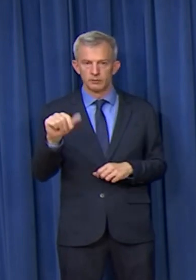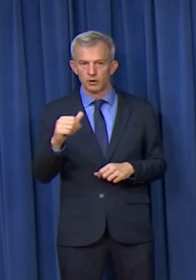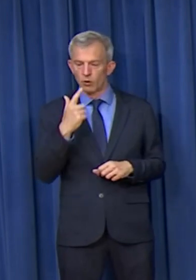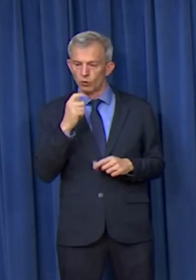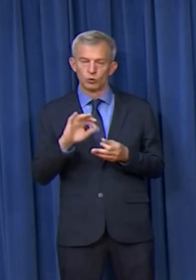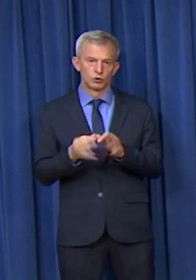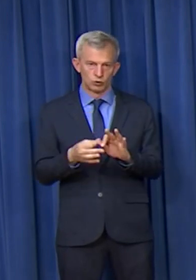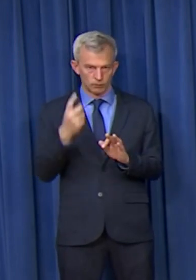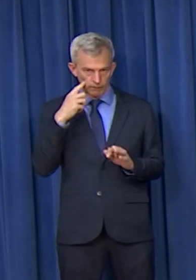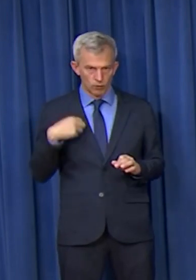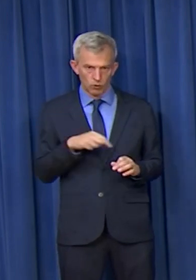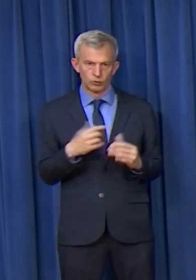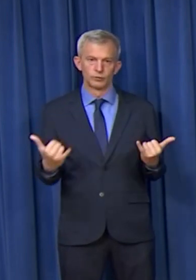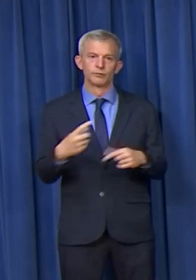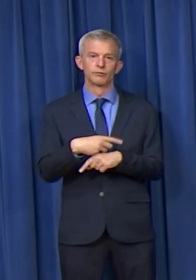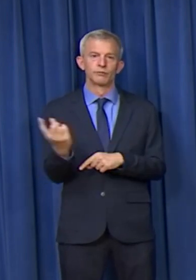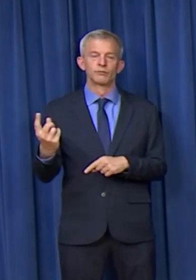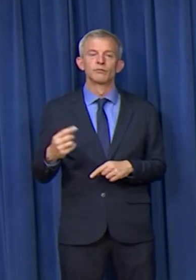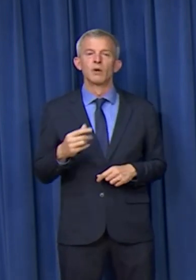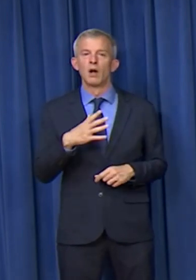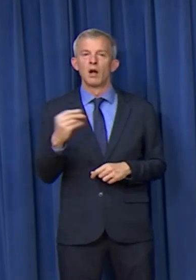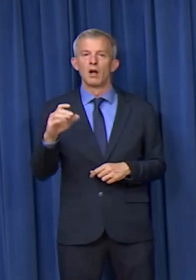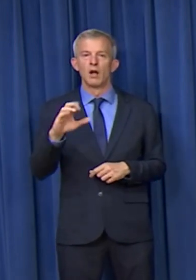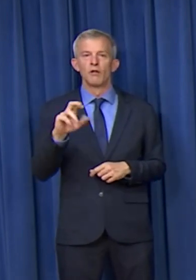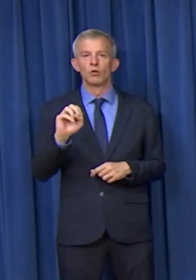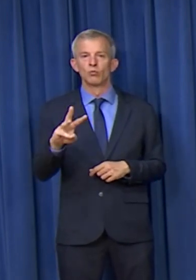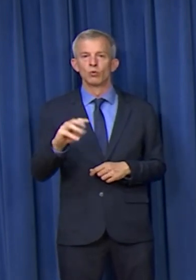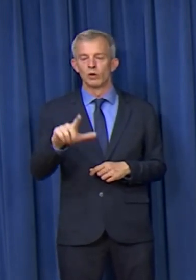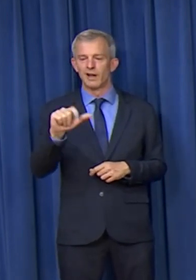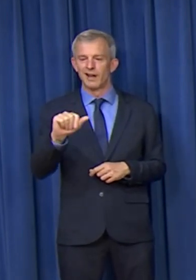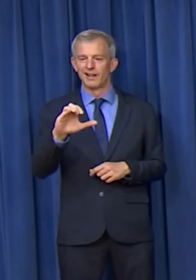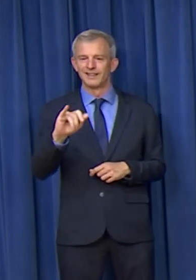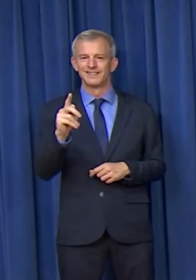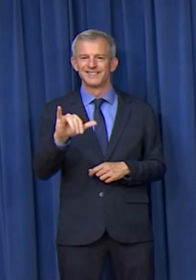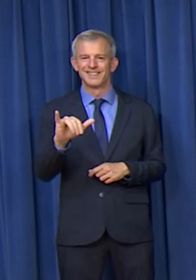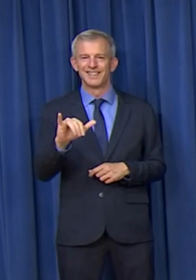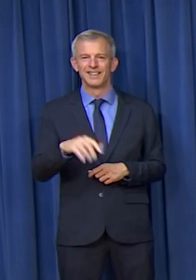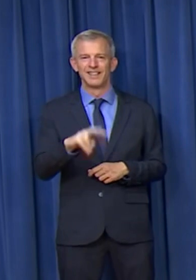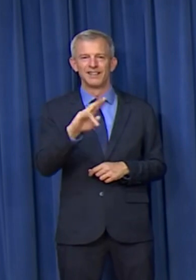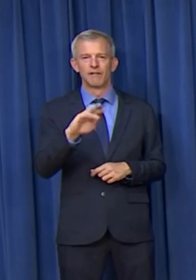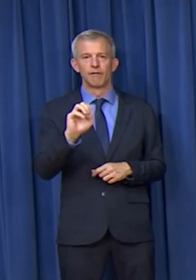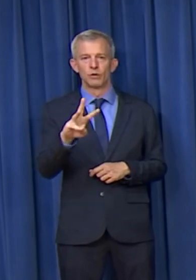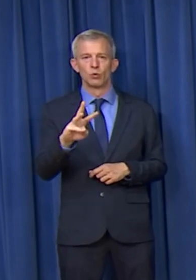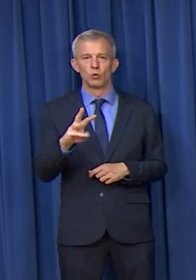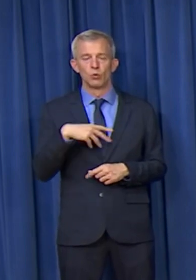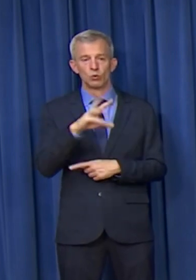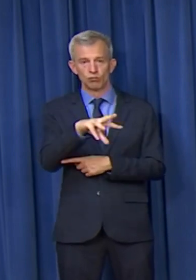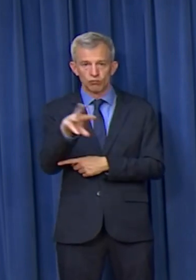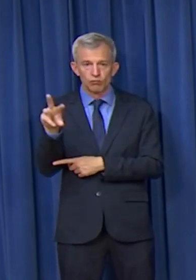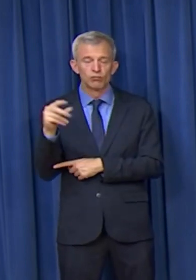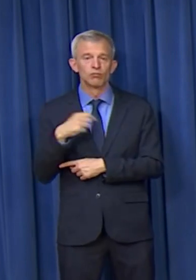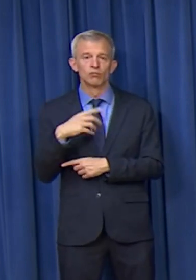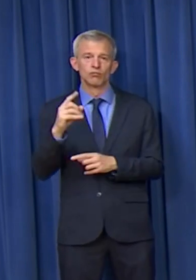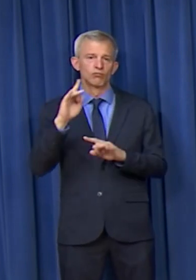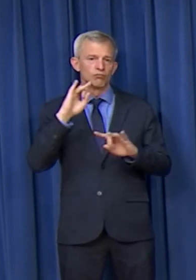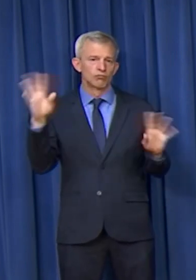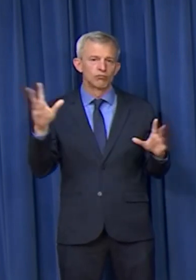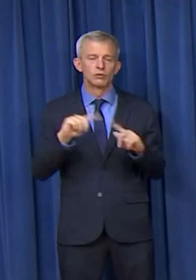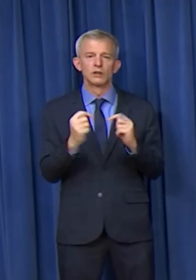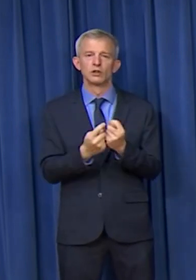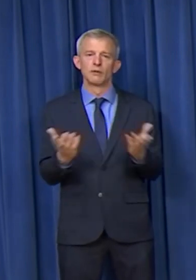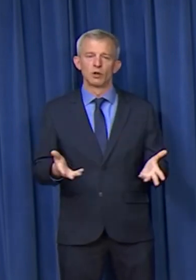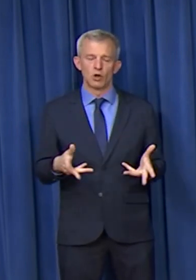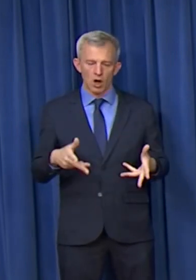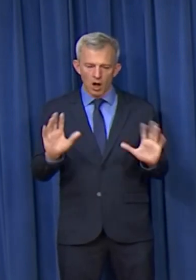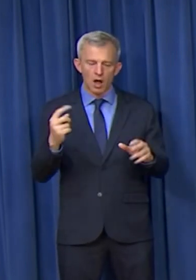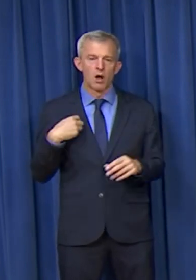signing for us today, and the crew at LA City View, which has been just marvelous, the team who is here and allowing us to stream